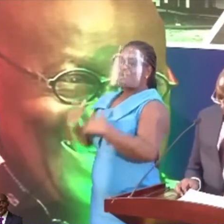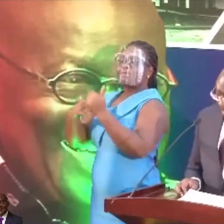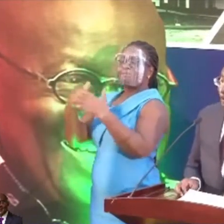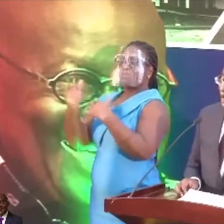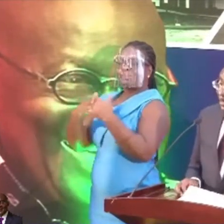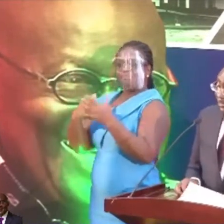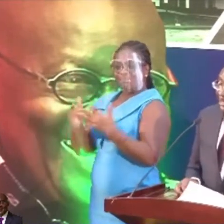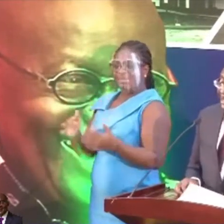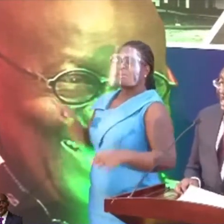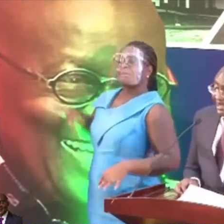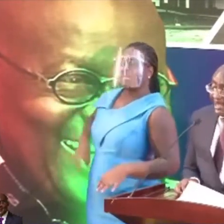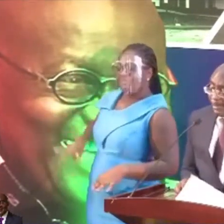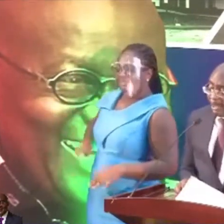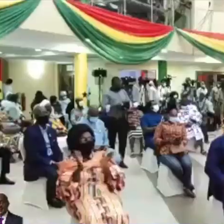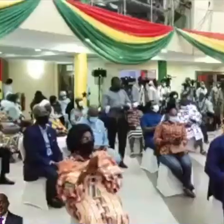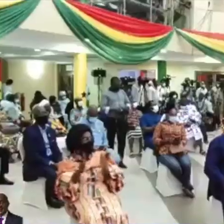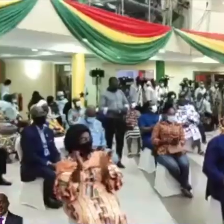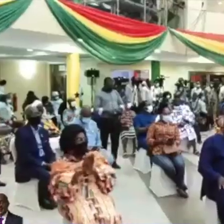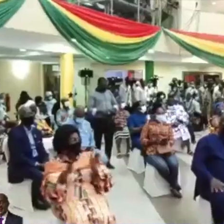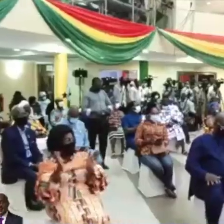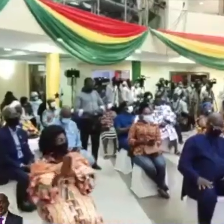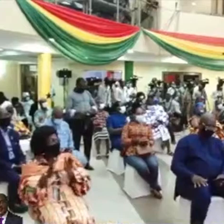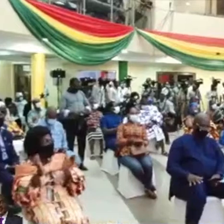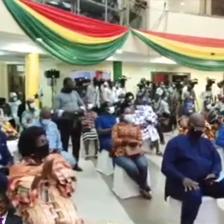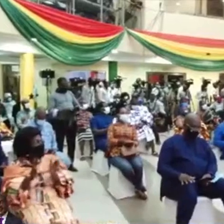constructed, benefiting